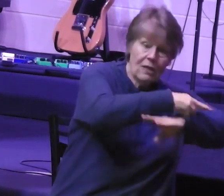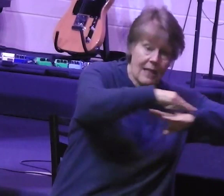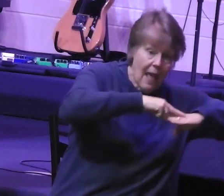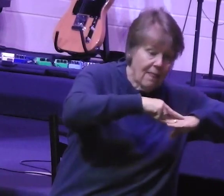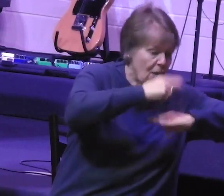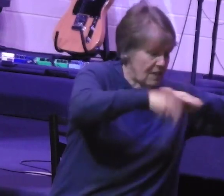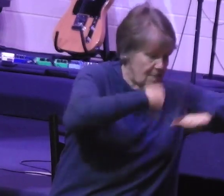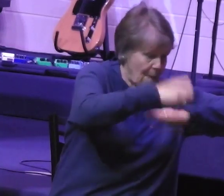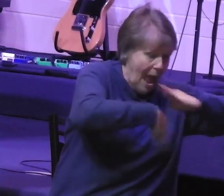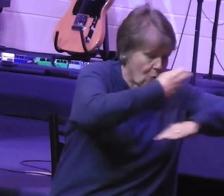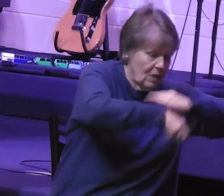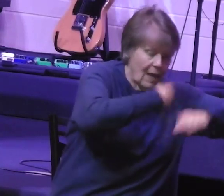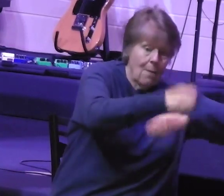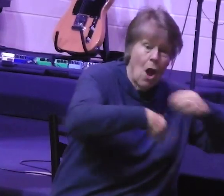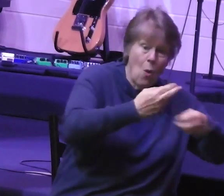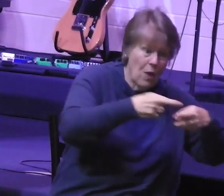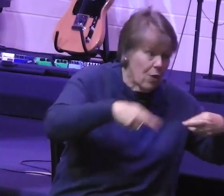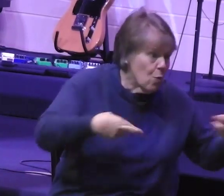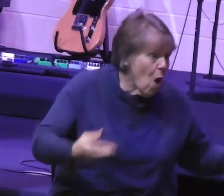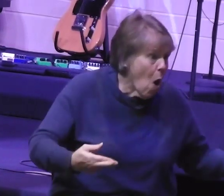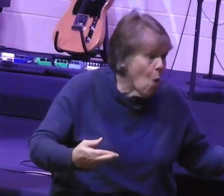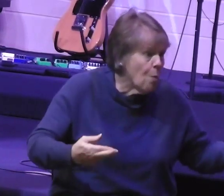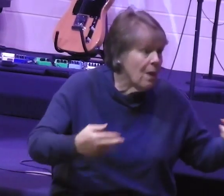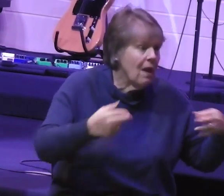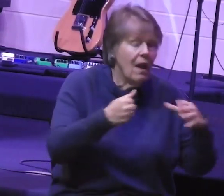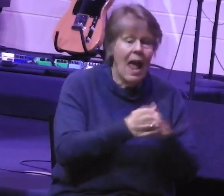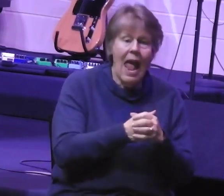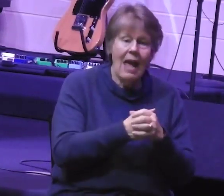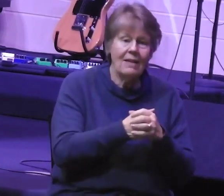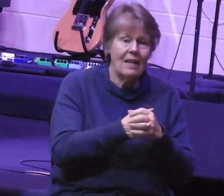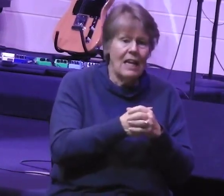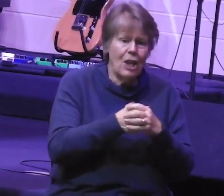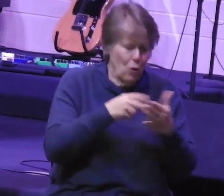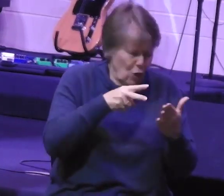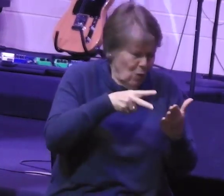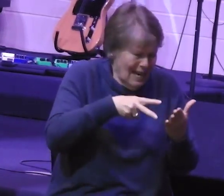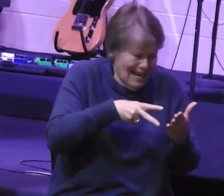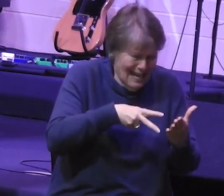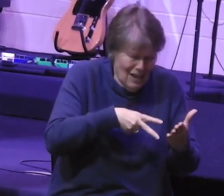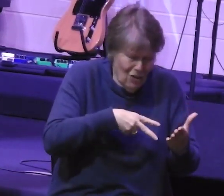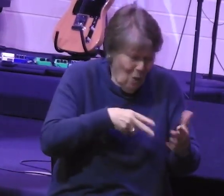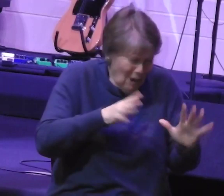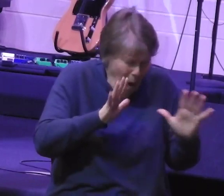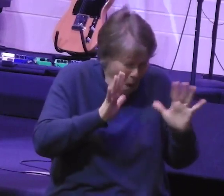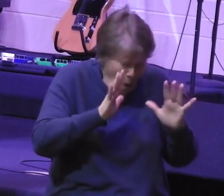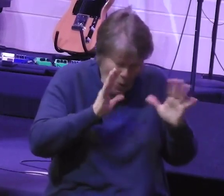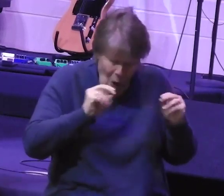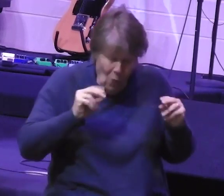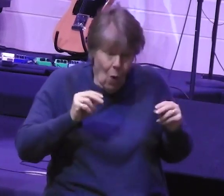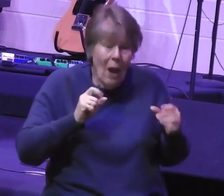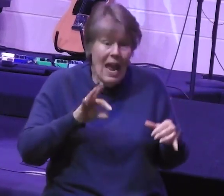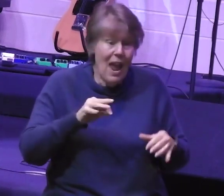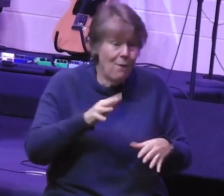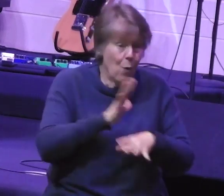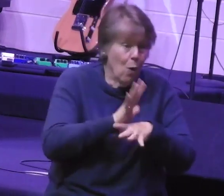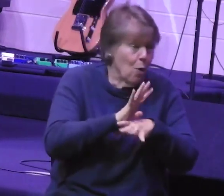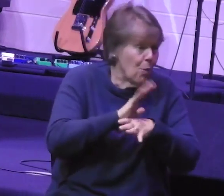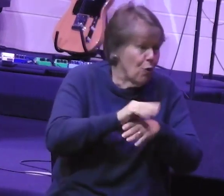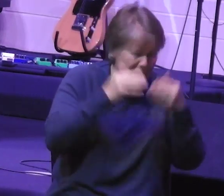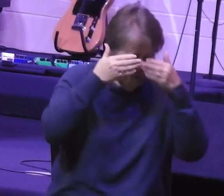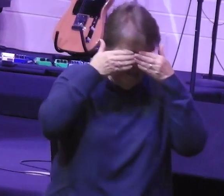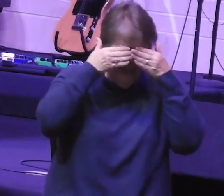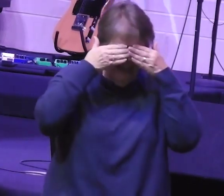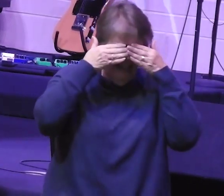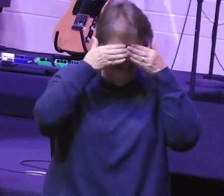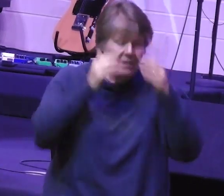Like, wow, why is this? They covering your eyes. It's not a movie. You have to read in the book. If you cover your eyes, you can't figure out what happens, but you still